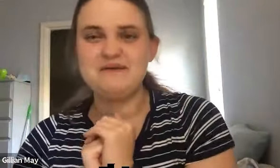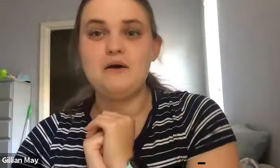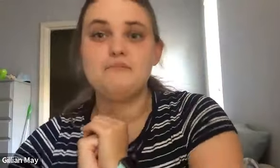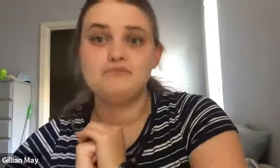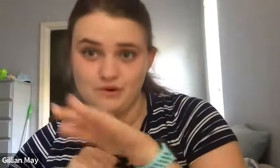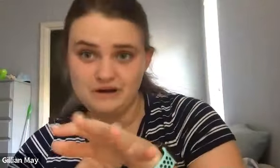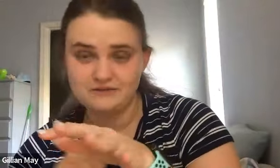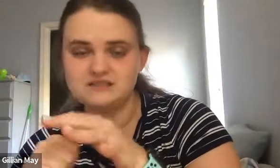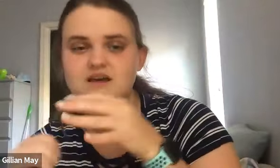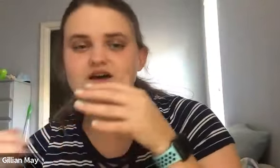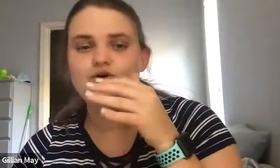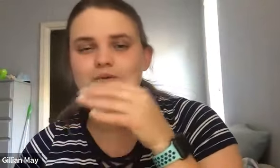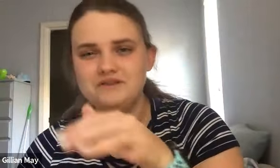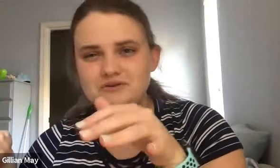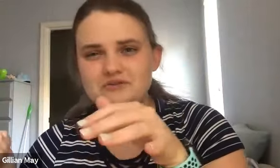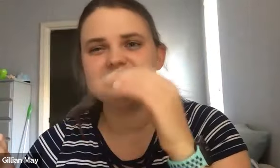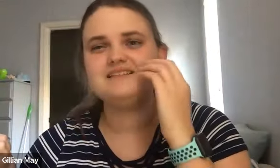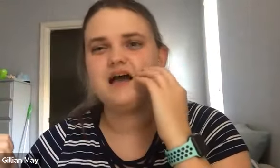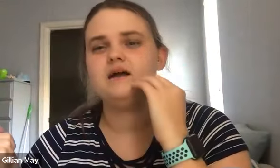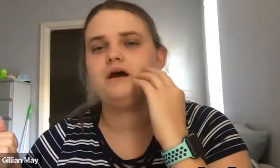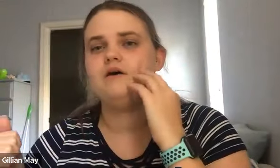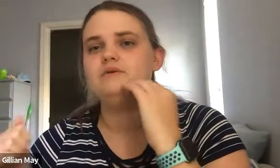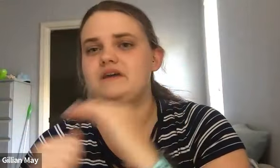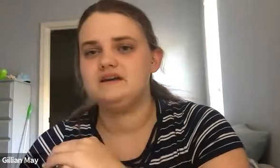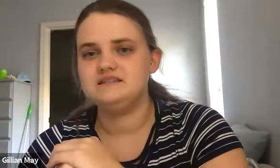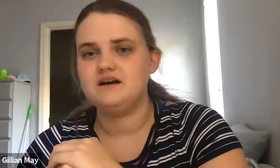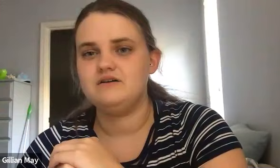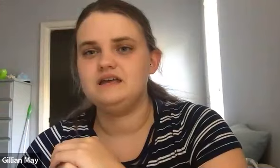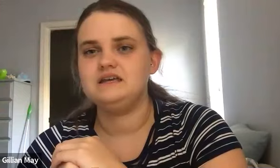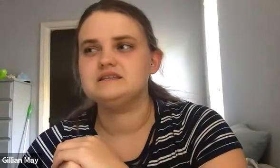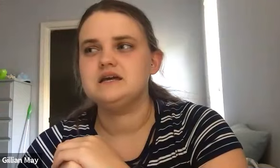about pronouns. One of the cool things I like about with ASL is